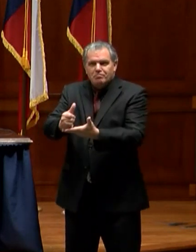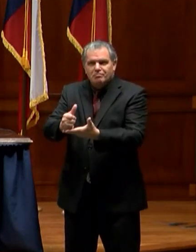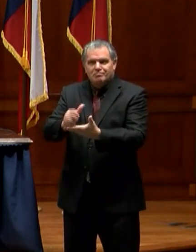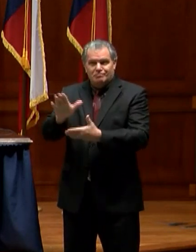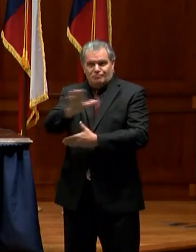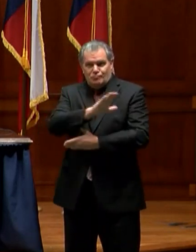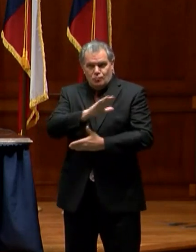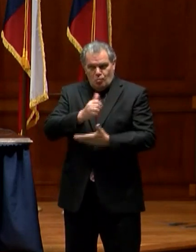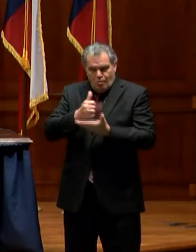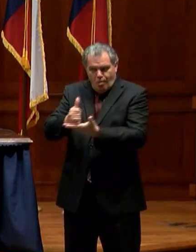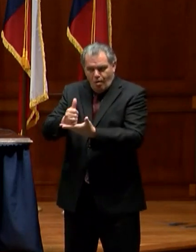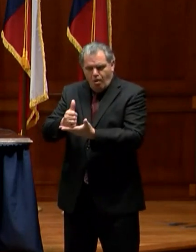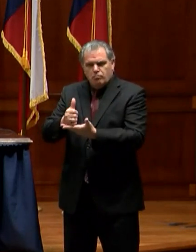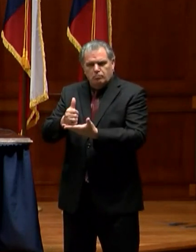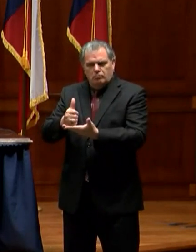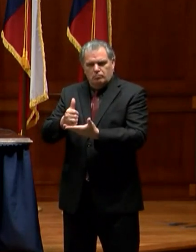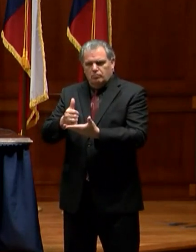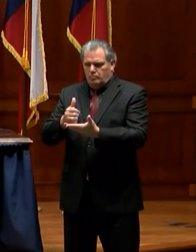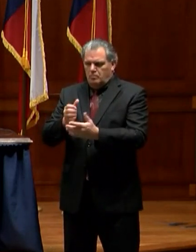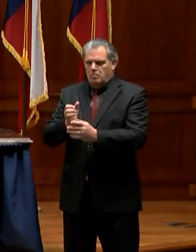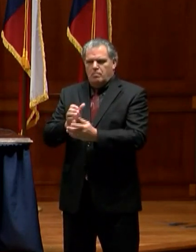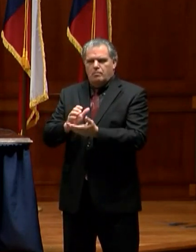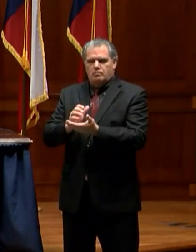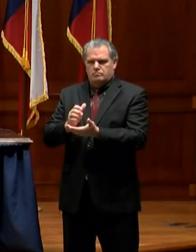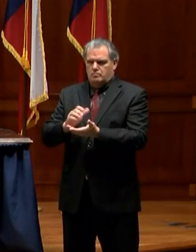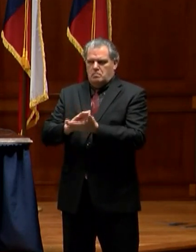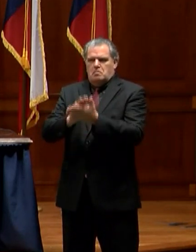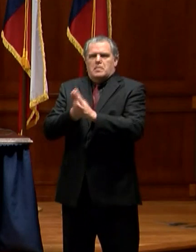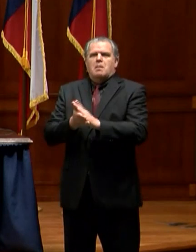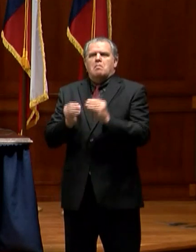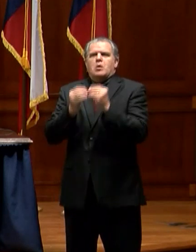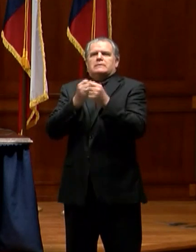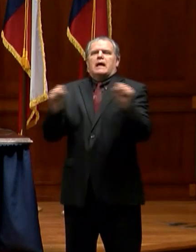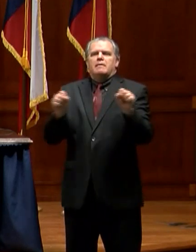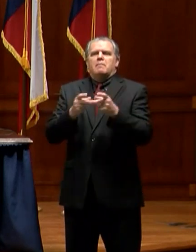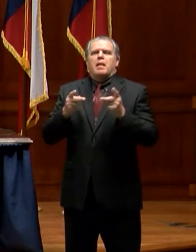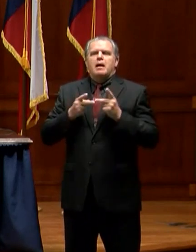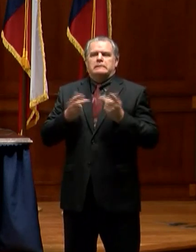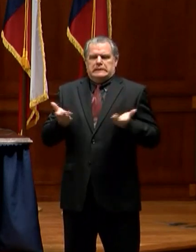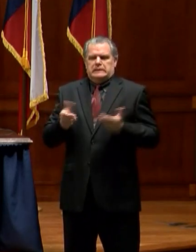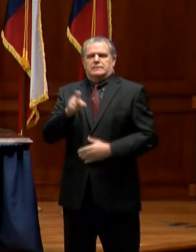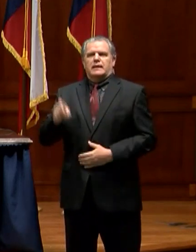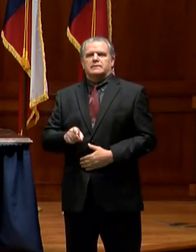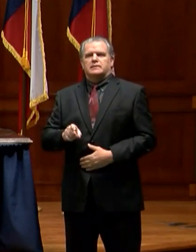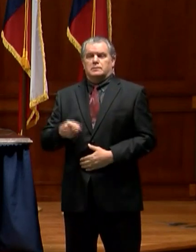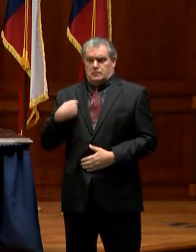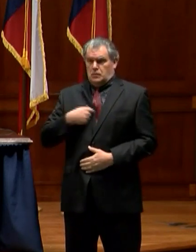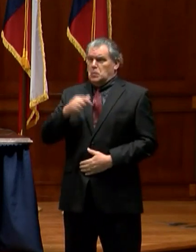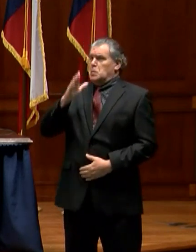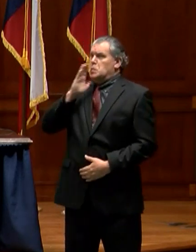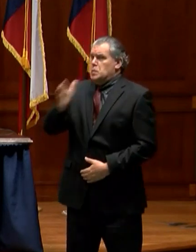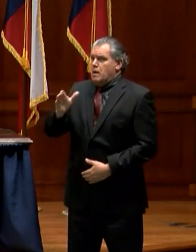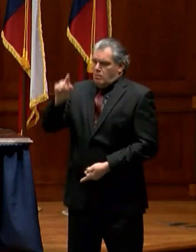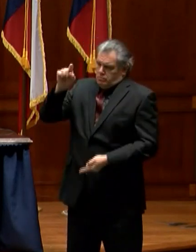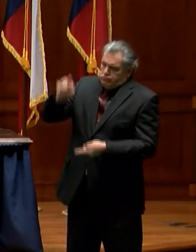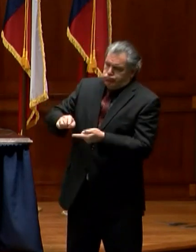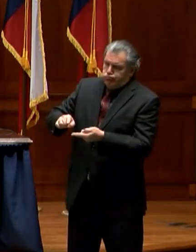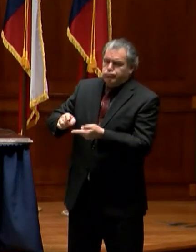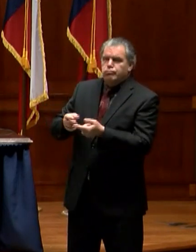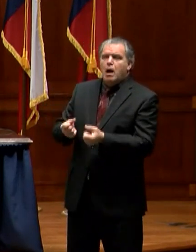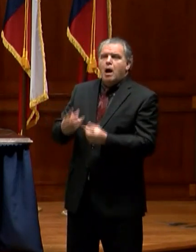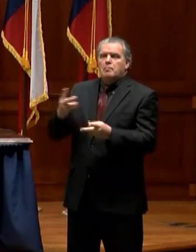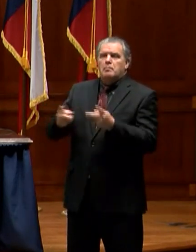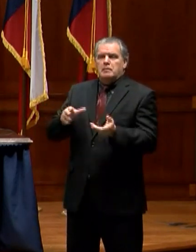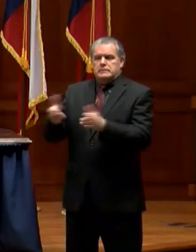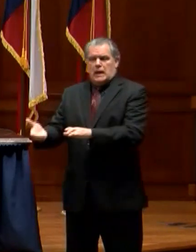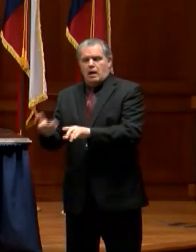is making Texas a safer place, and in fact a place where we will reduce the number of deaths that will be connected